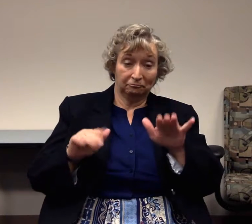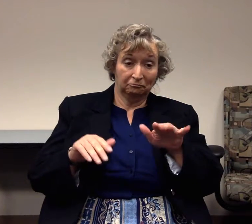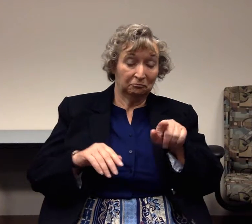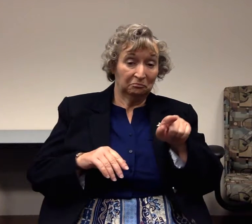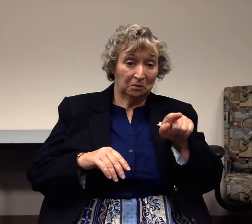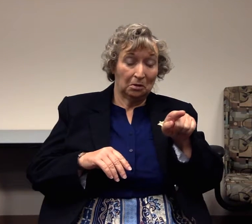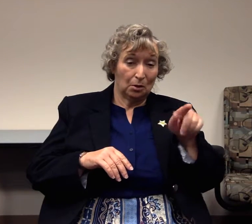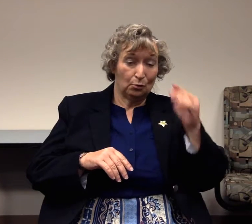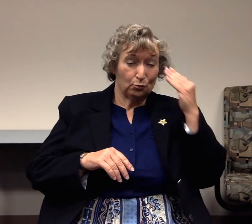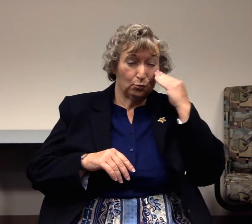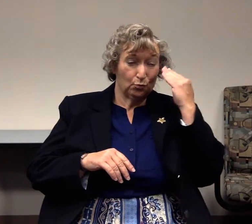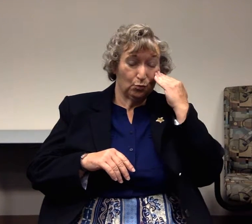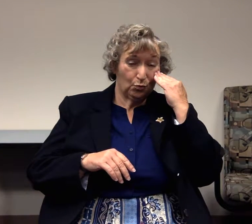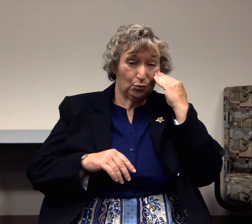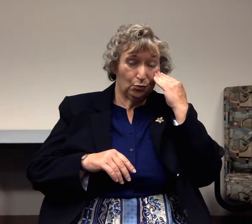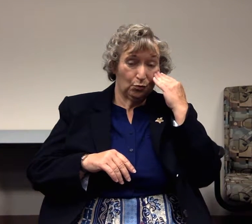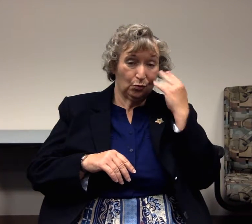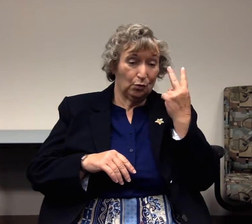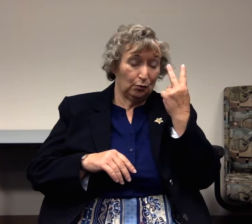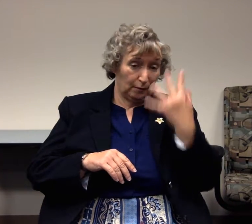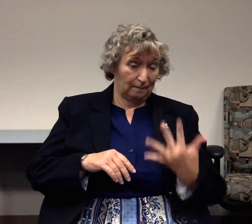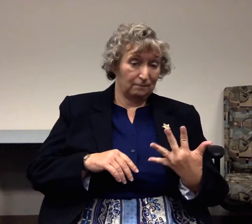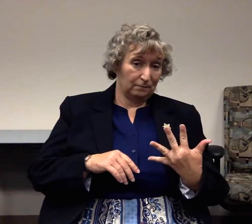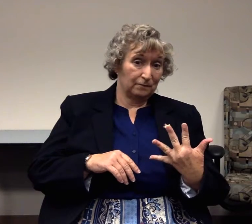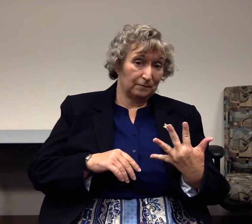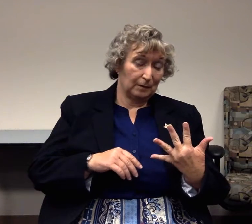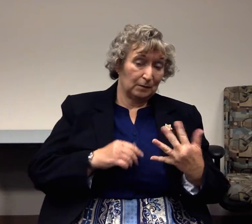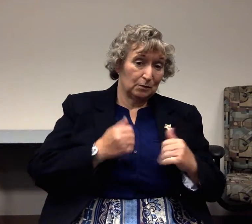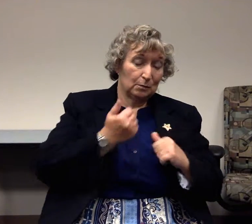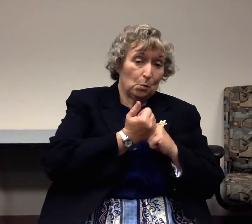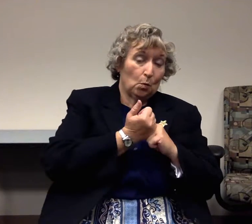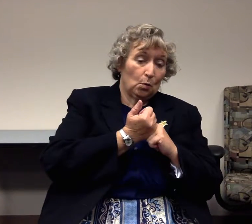Boston. So Washington goes to Boston.